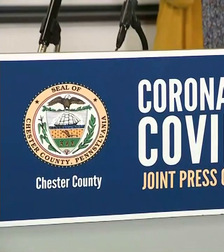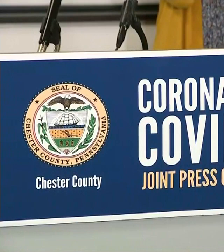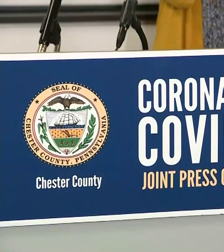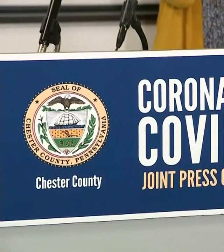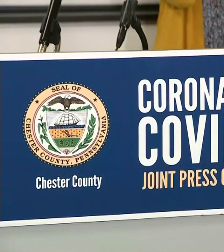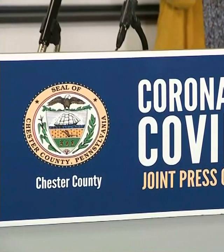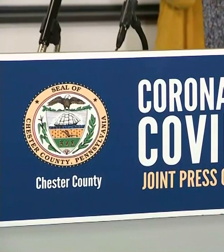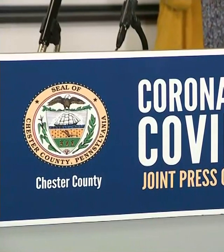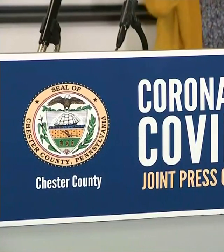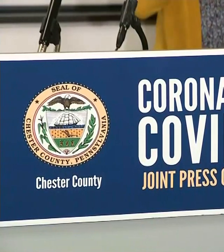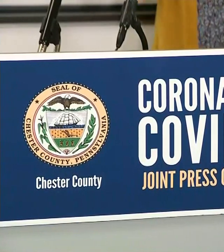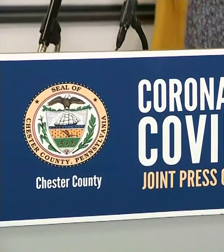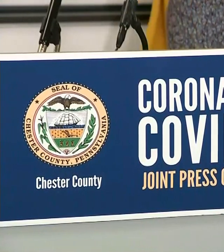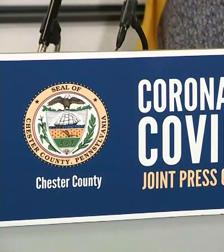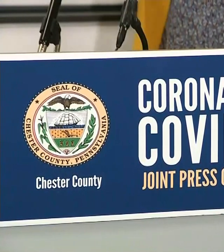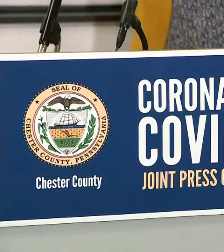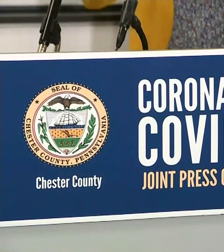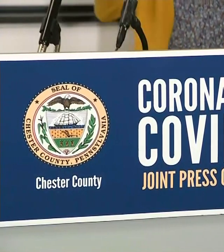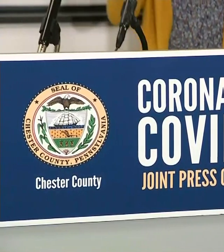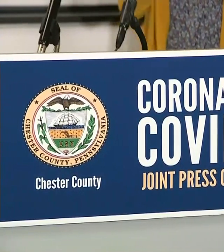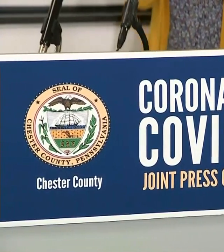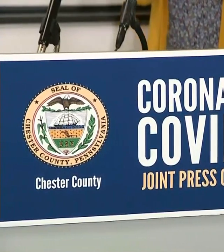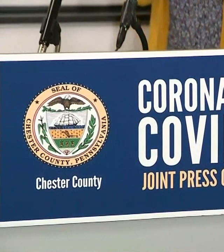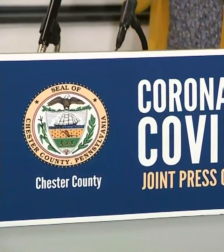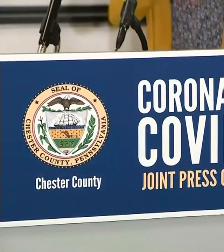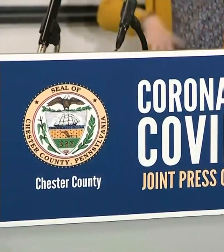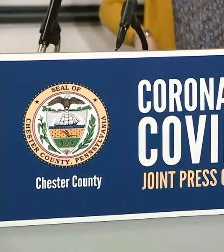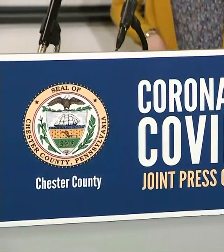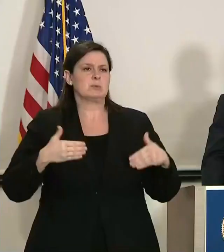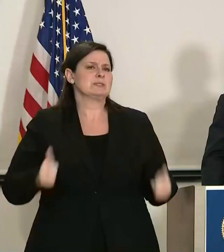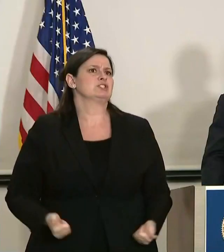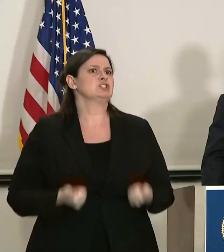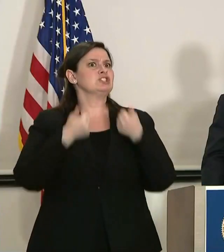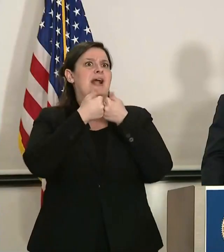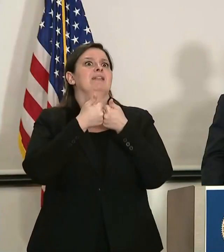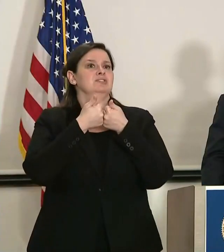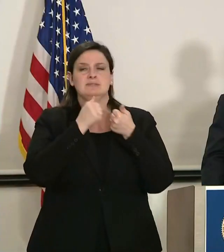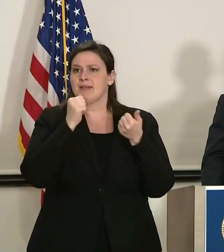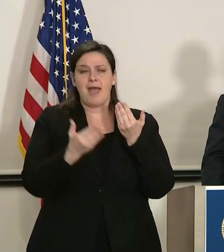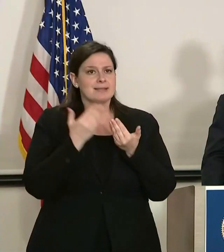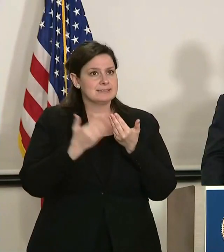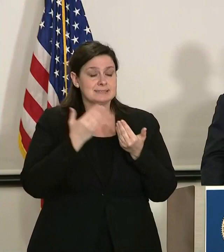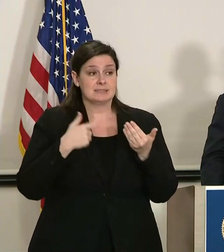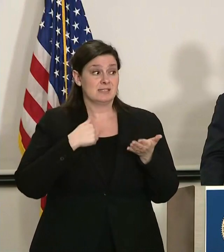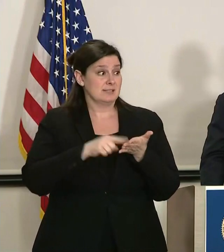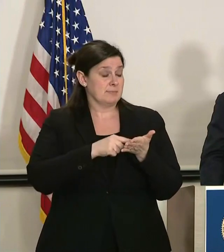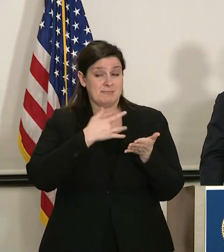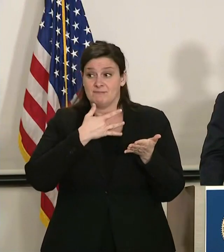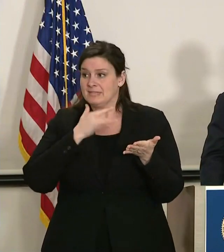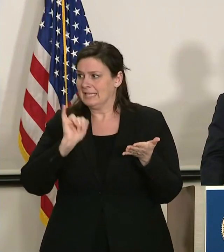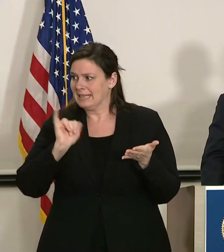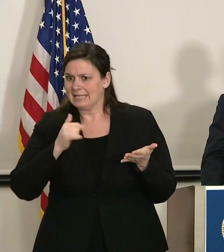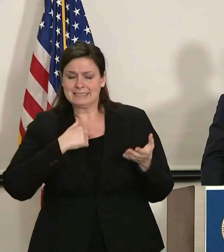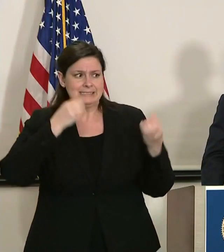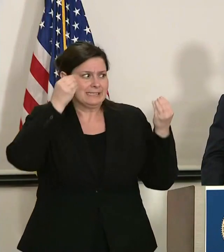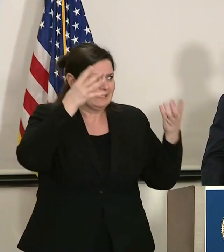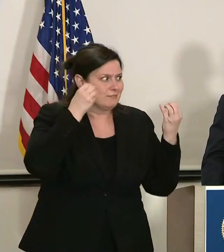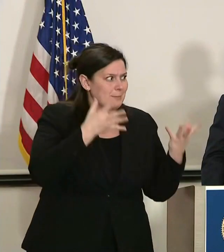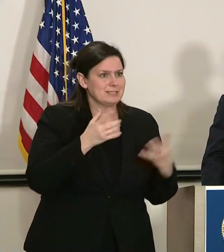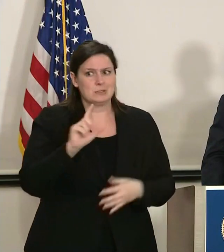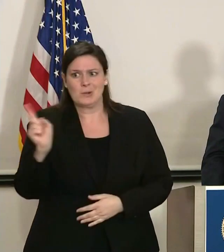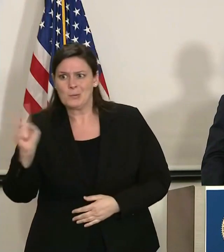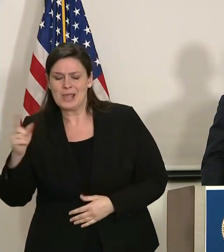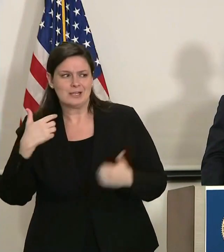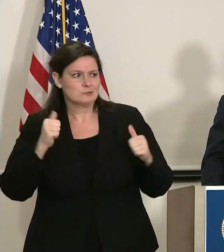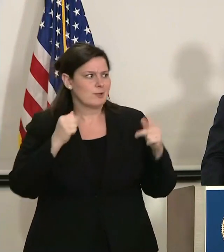only applies to the two counties' response to the coronavirus outbreak. At times, it feels as if we're wearing sunglasses in a dark room as we